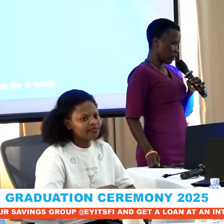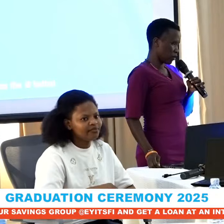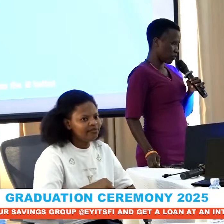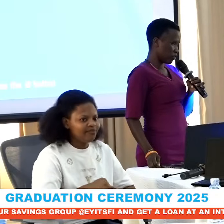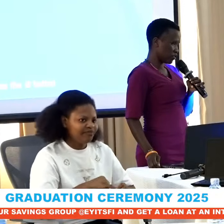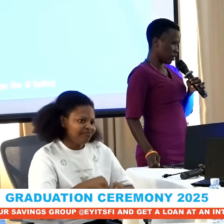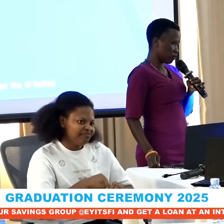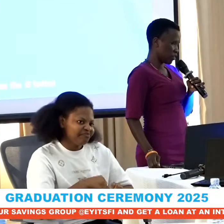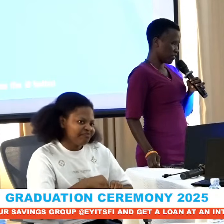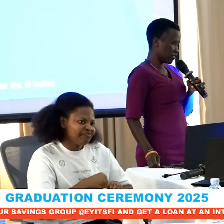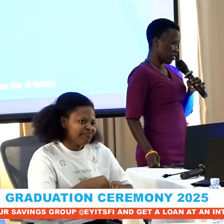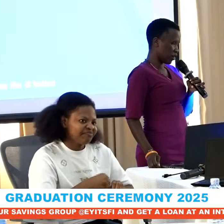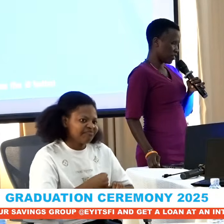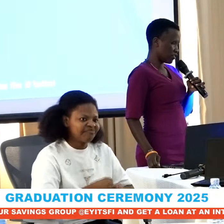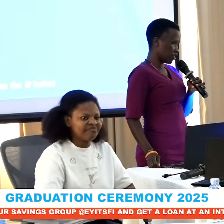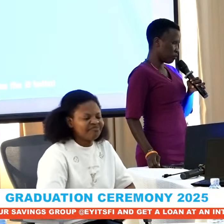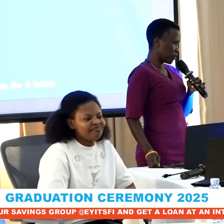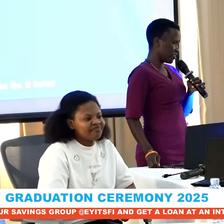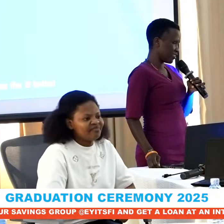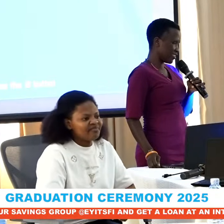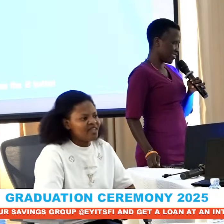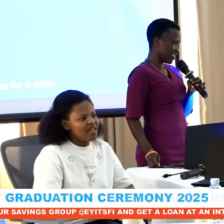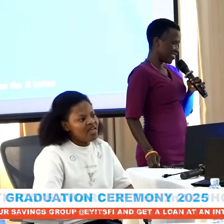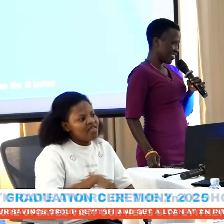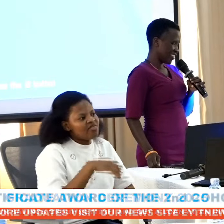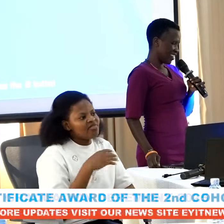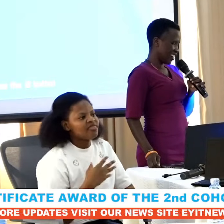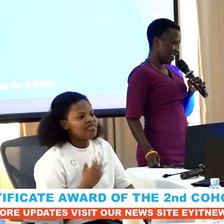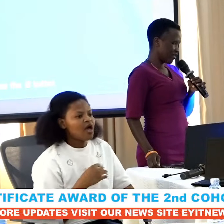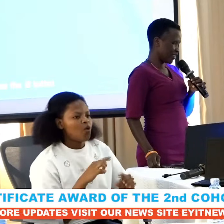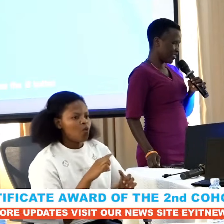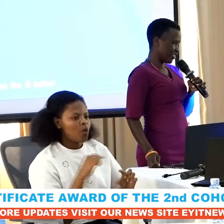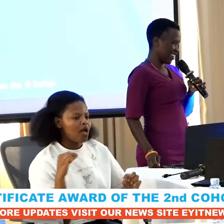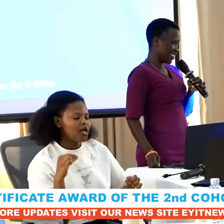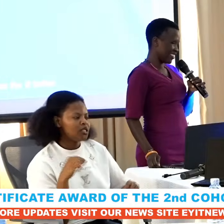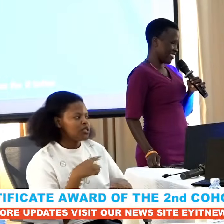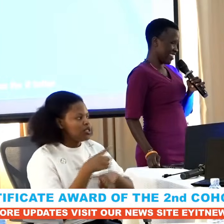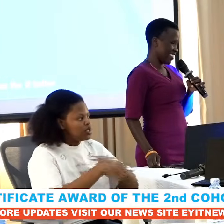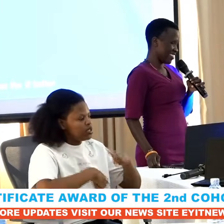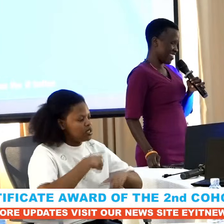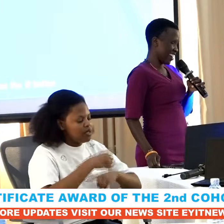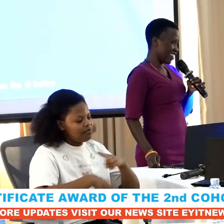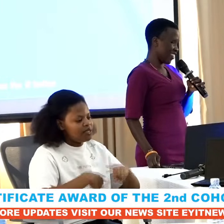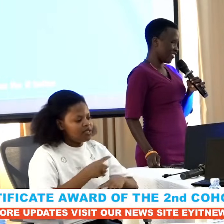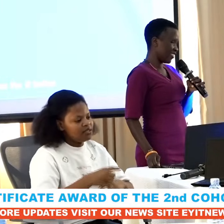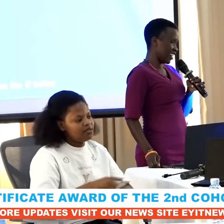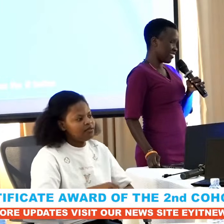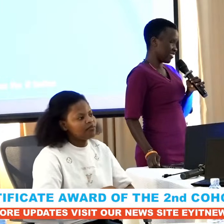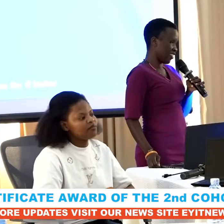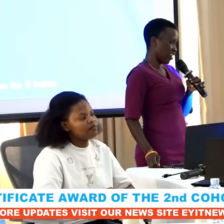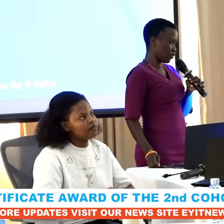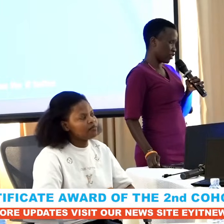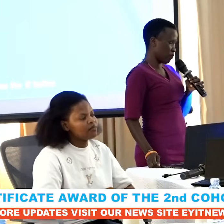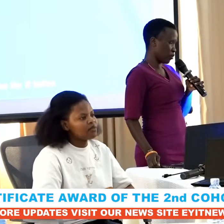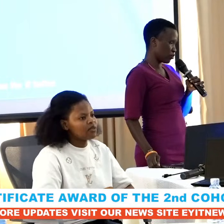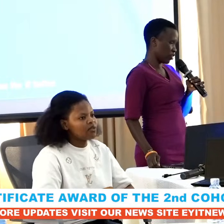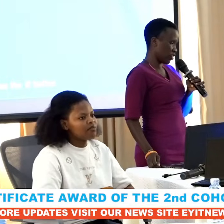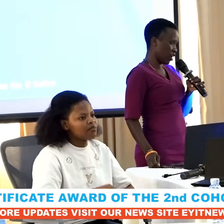hearing about disability, the word disability. I'm not sure. Is there anyone who has